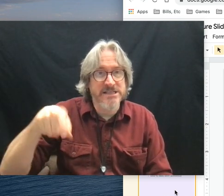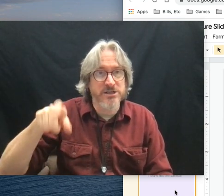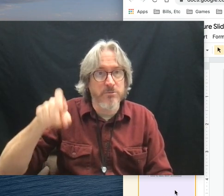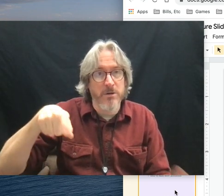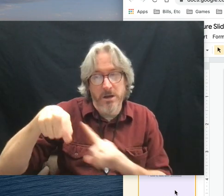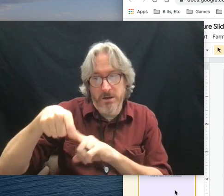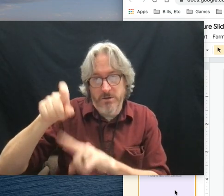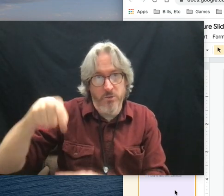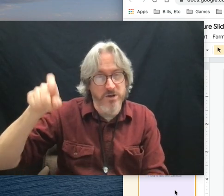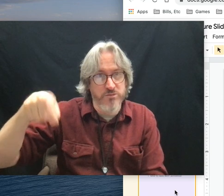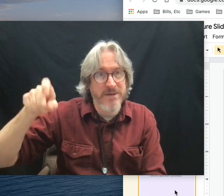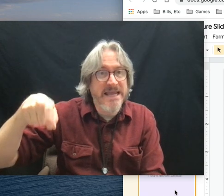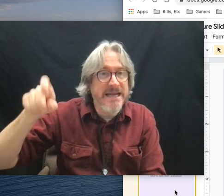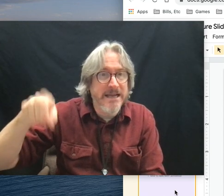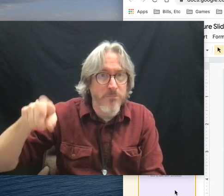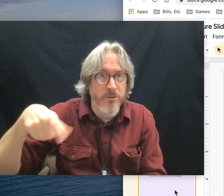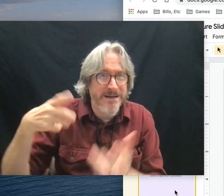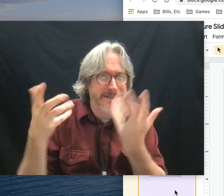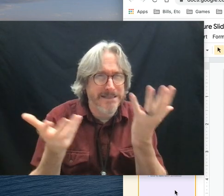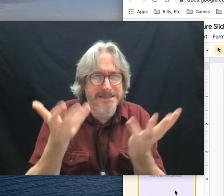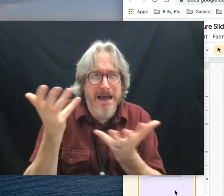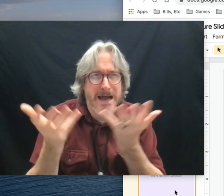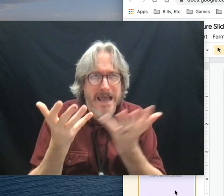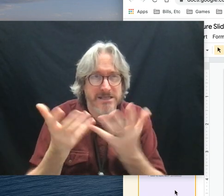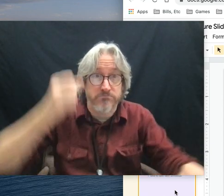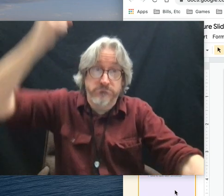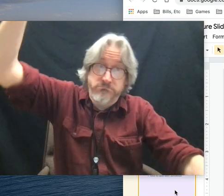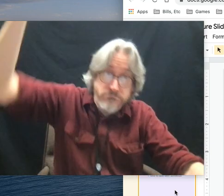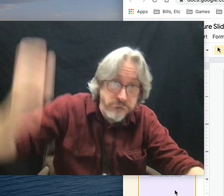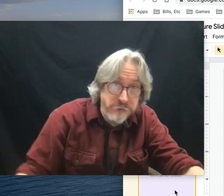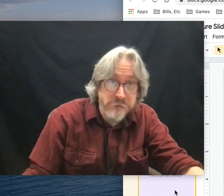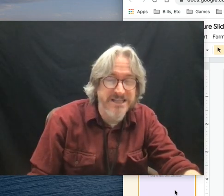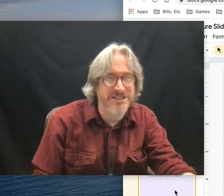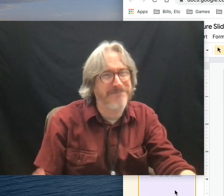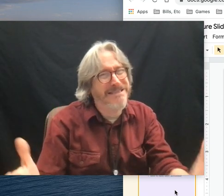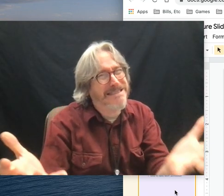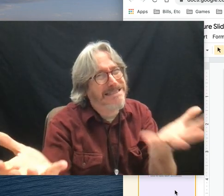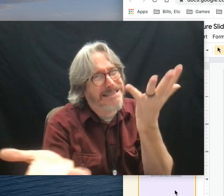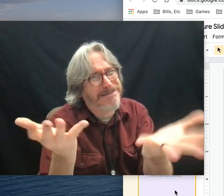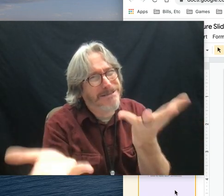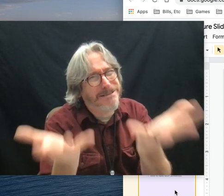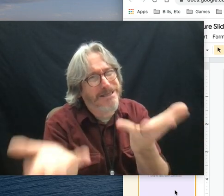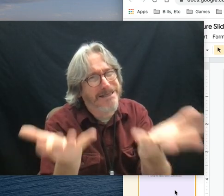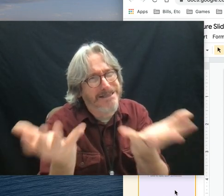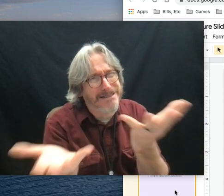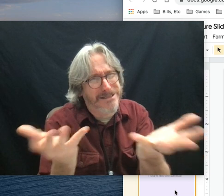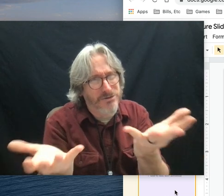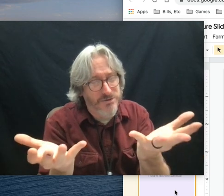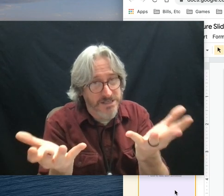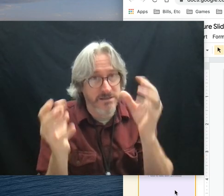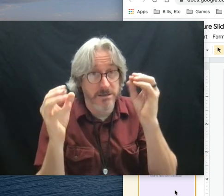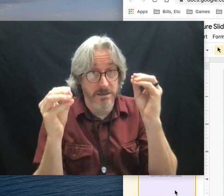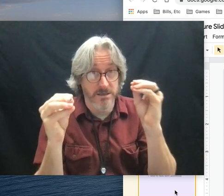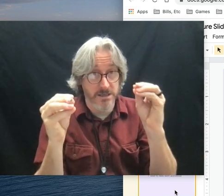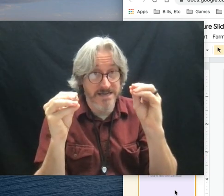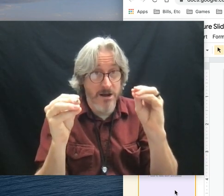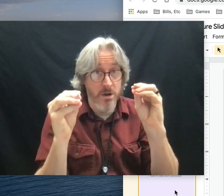That is, we repeat it more because it's not as, it's kind of, please don't do